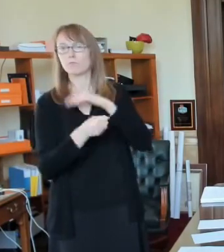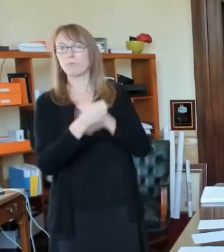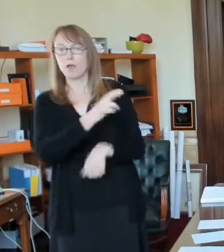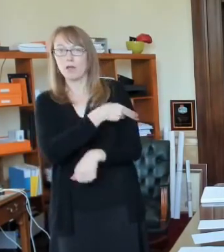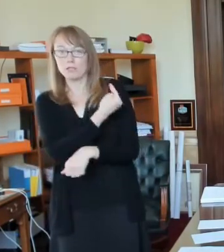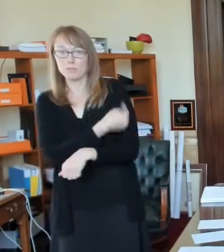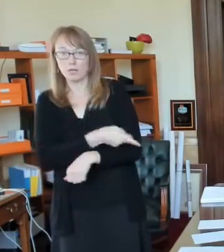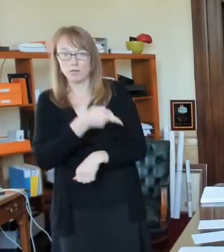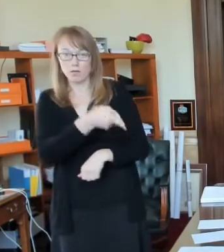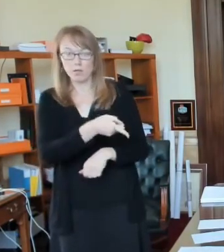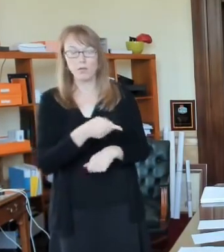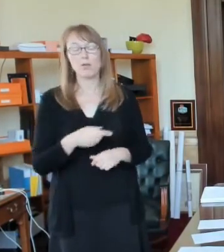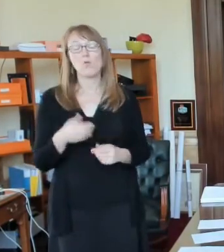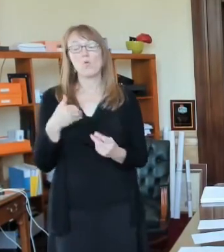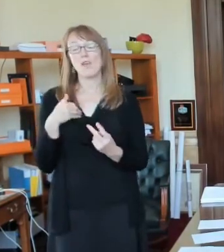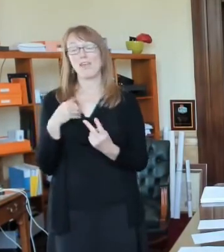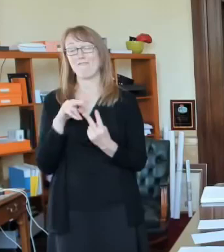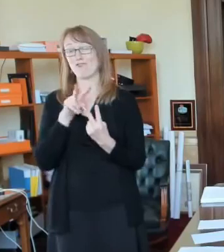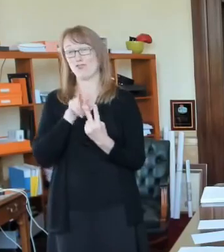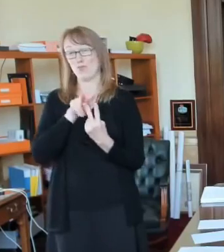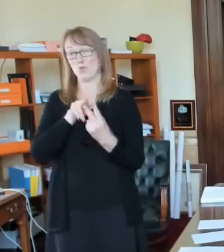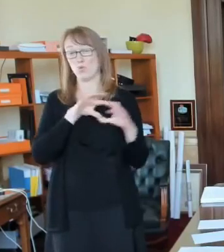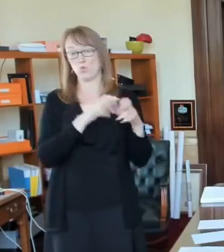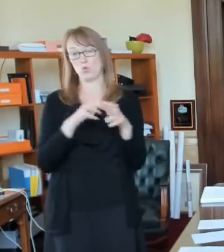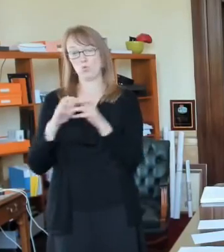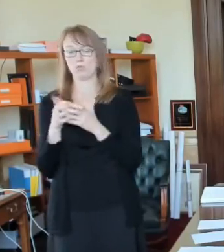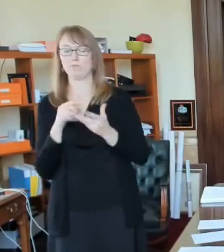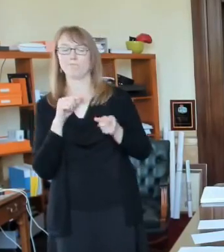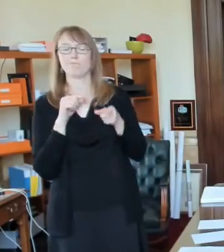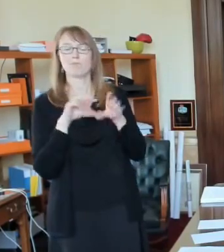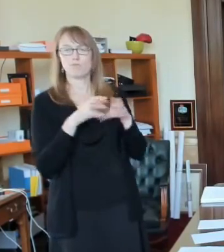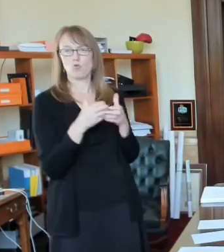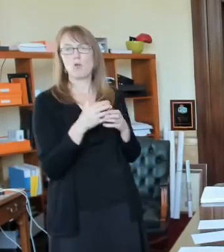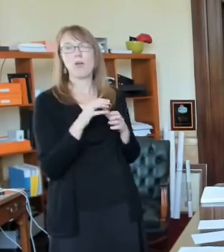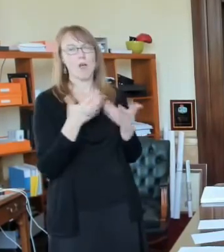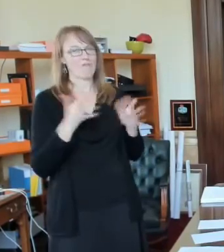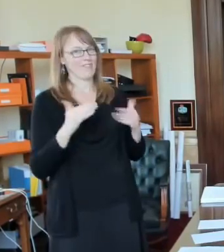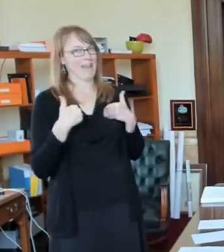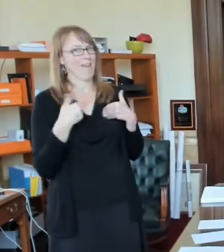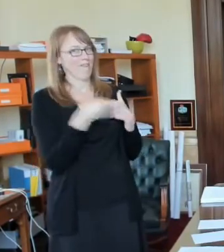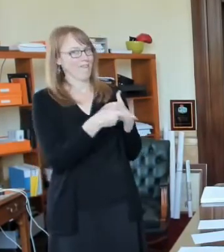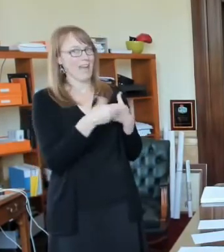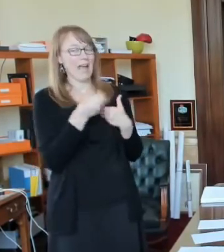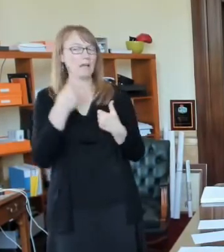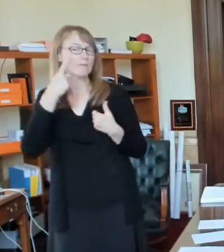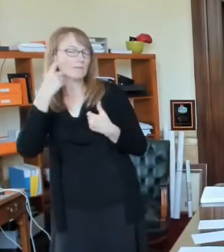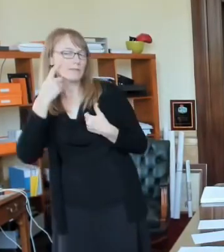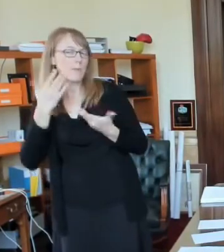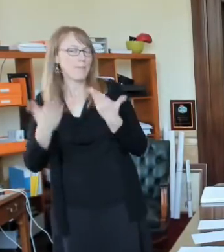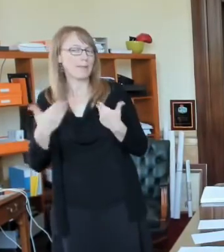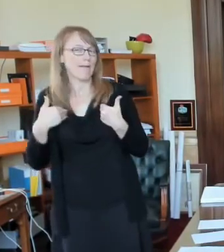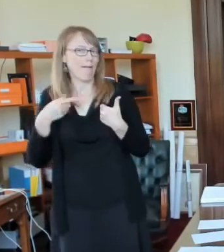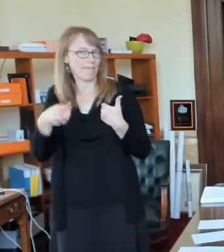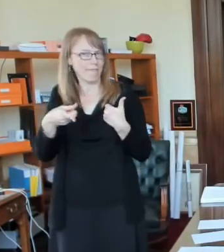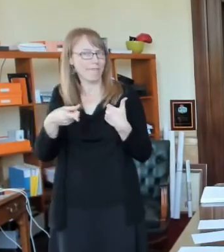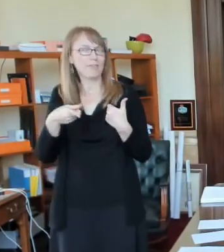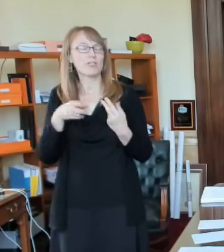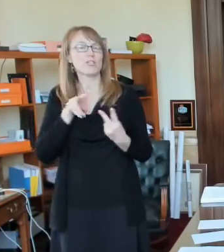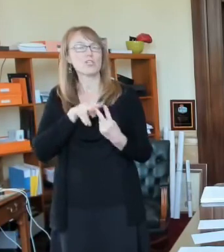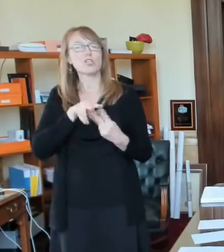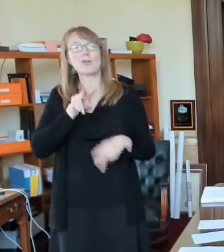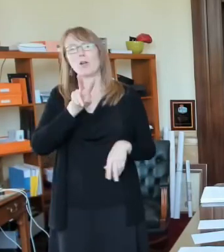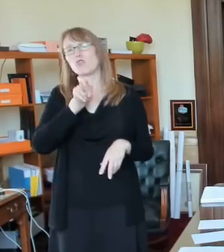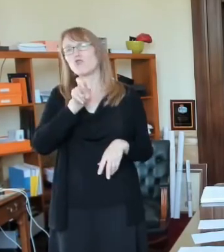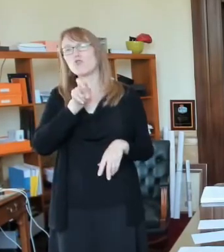COVID and the suspected cases of COVID, there are 230 people in the hospital in the region.